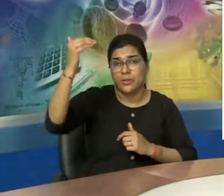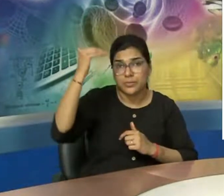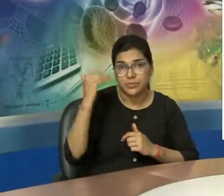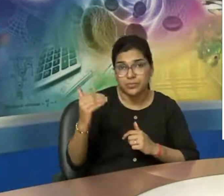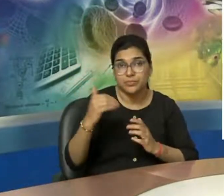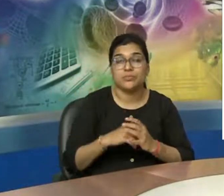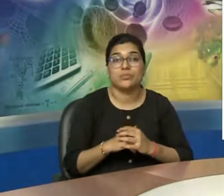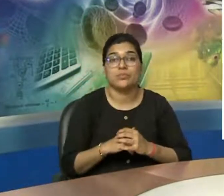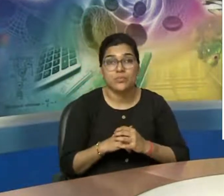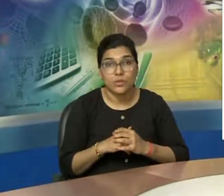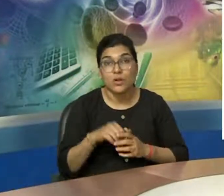and